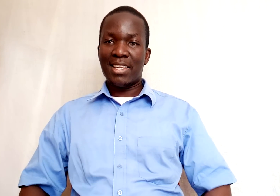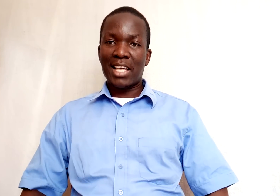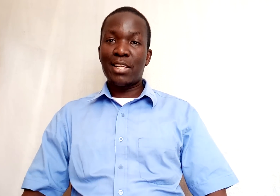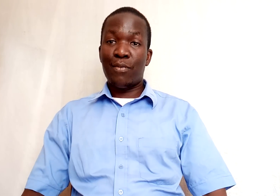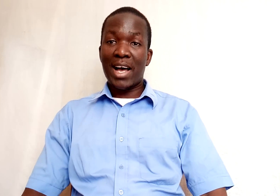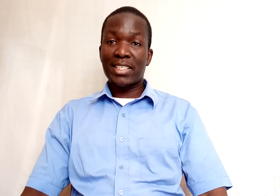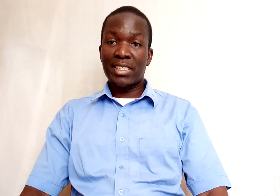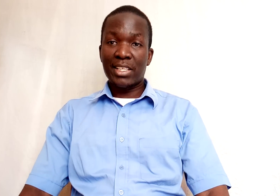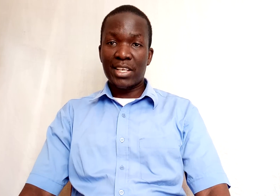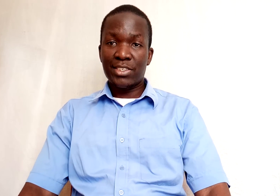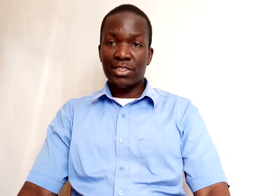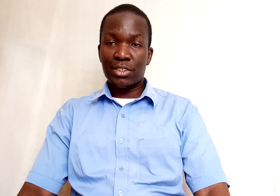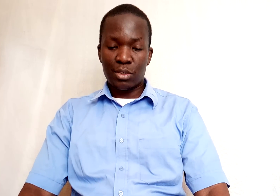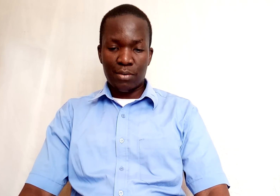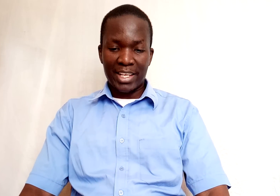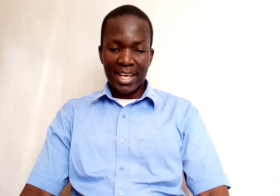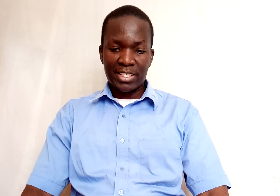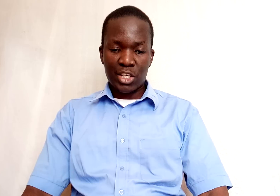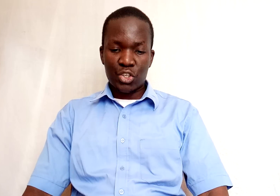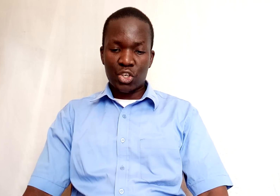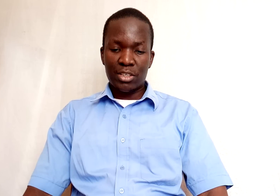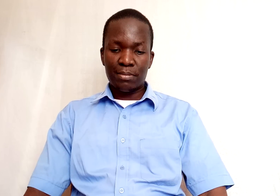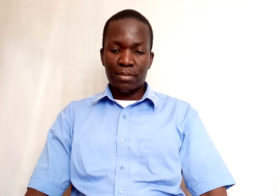that's the first sentence of the last section.